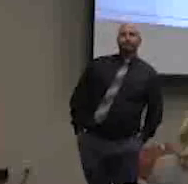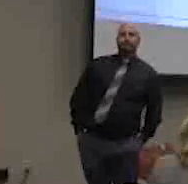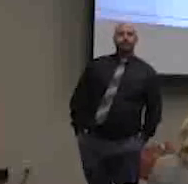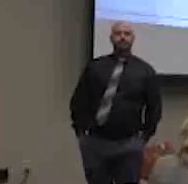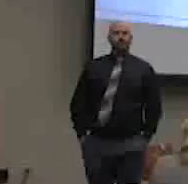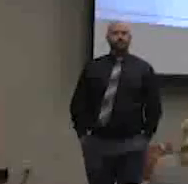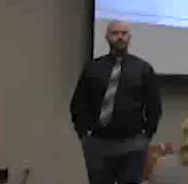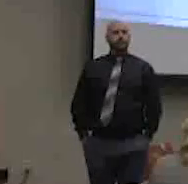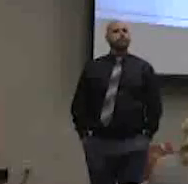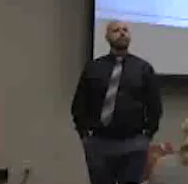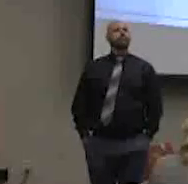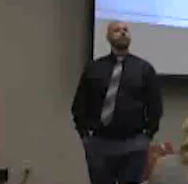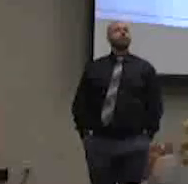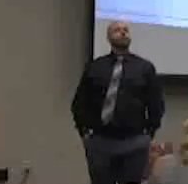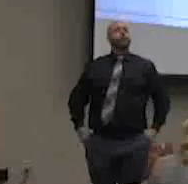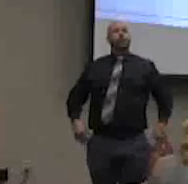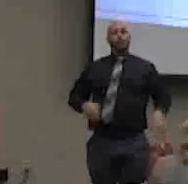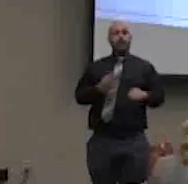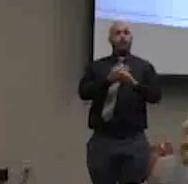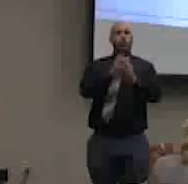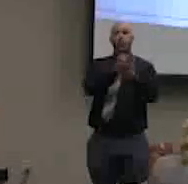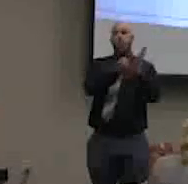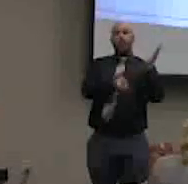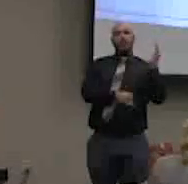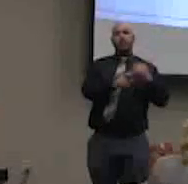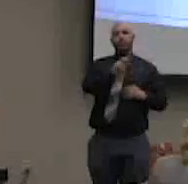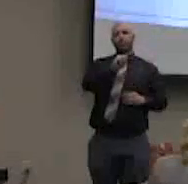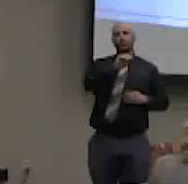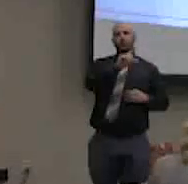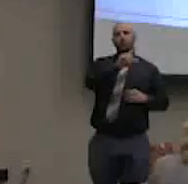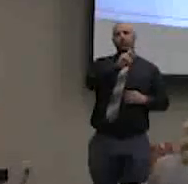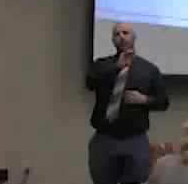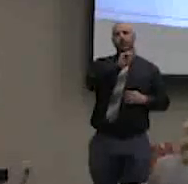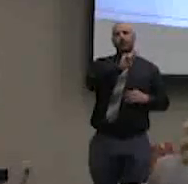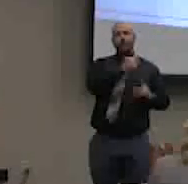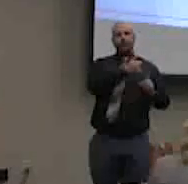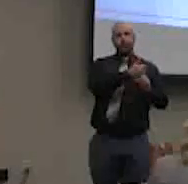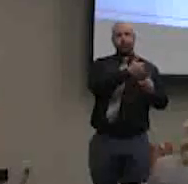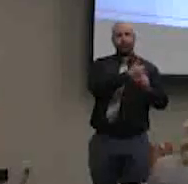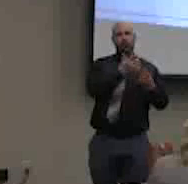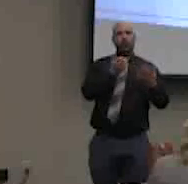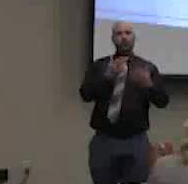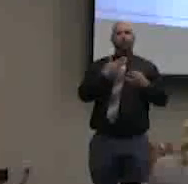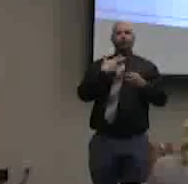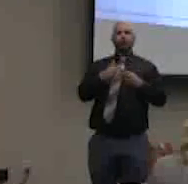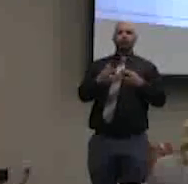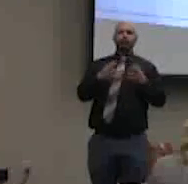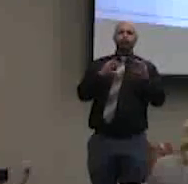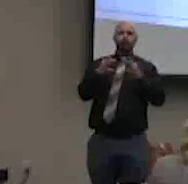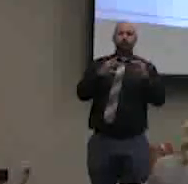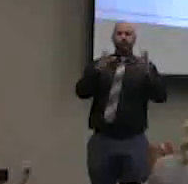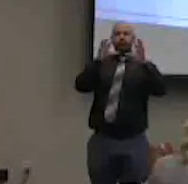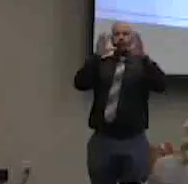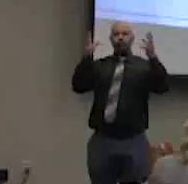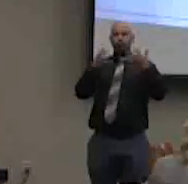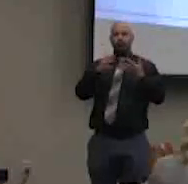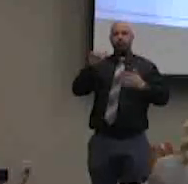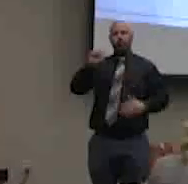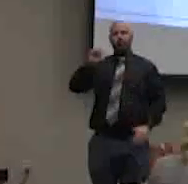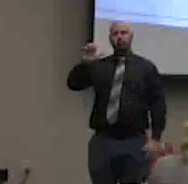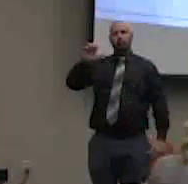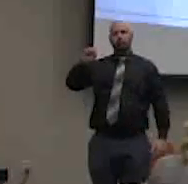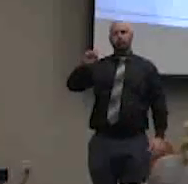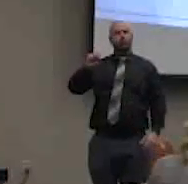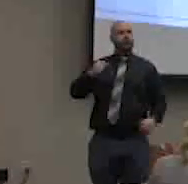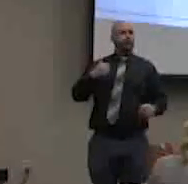Dive into the toolkit itself, I just want to give you a really brief overview of ACS and what we do. We are